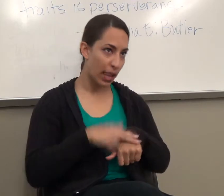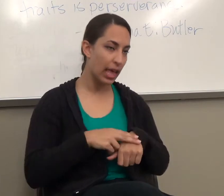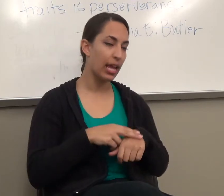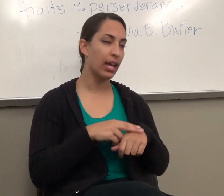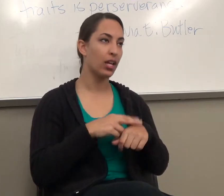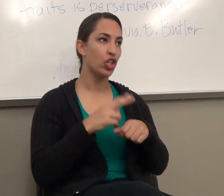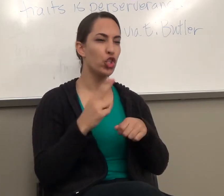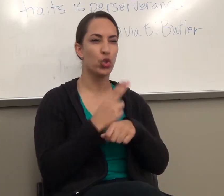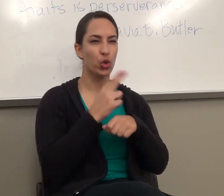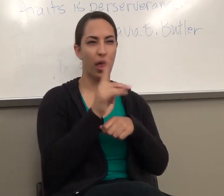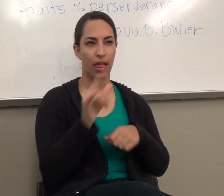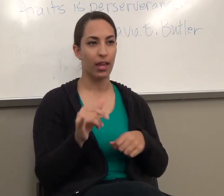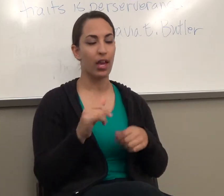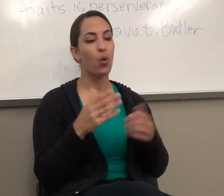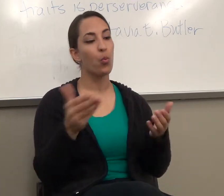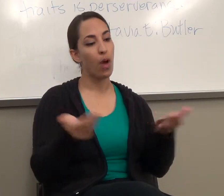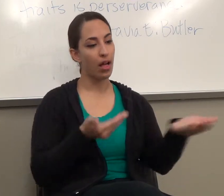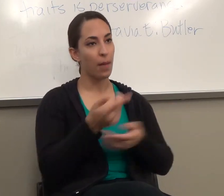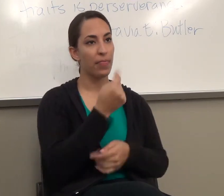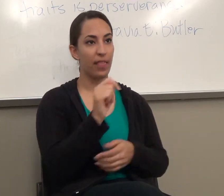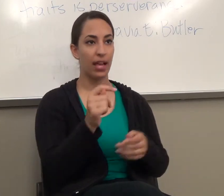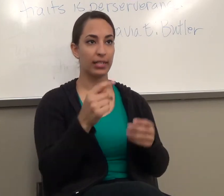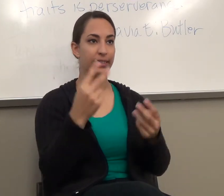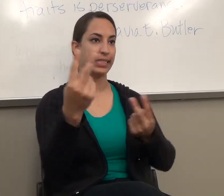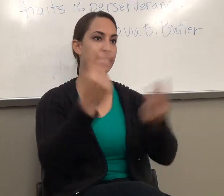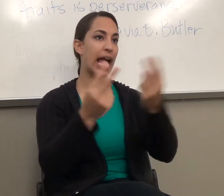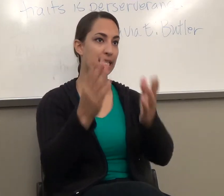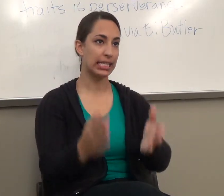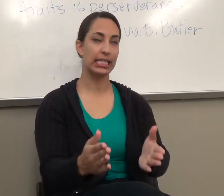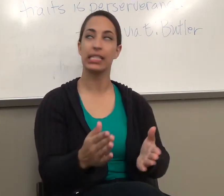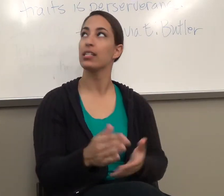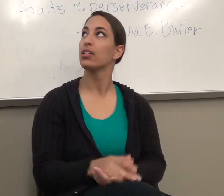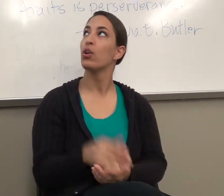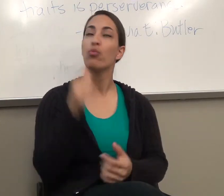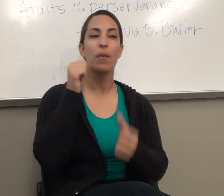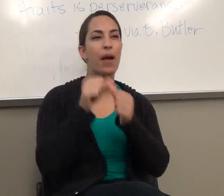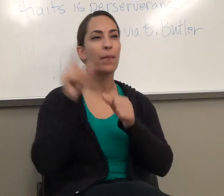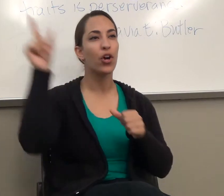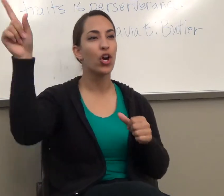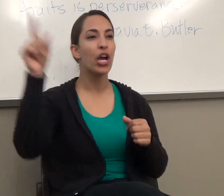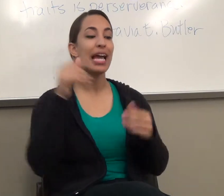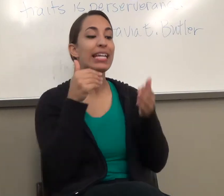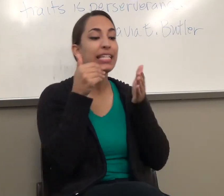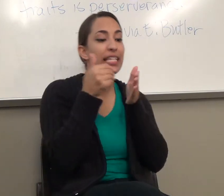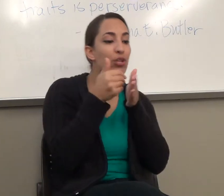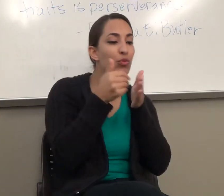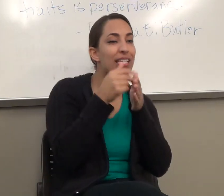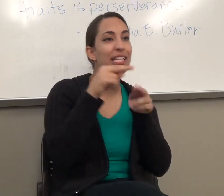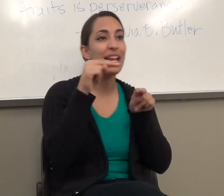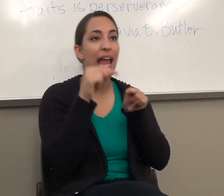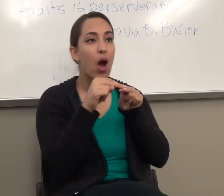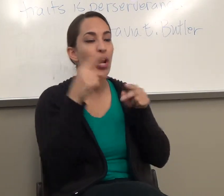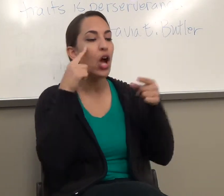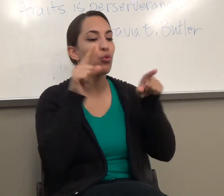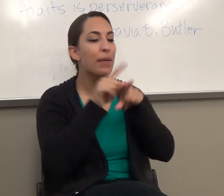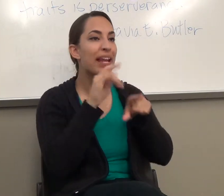was correct. Remember we said these were called nearest noun agreement errors, otherwise known as lost